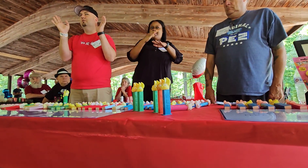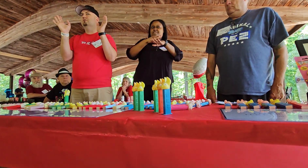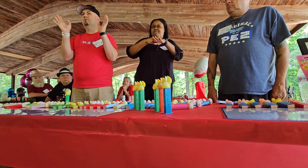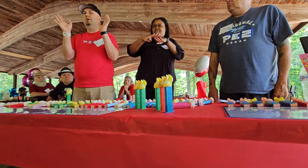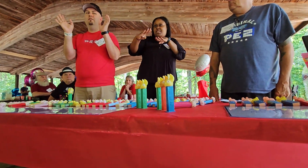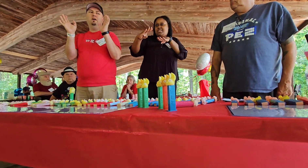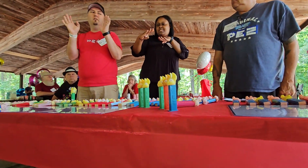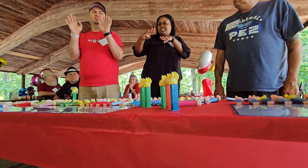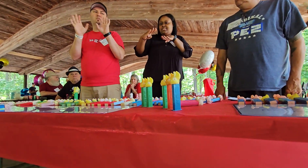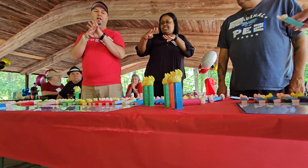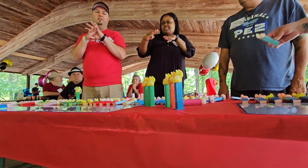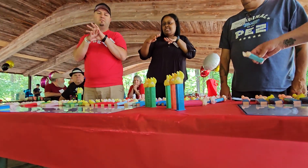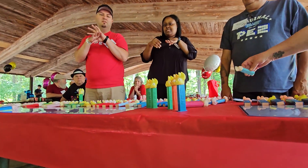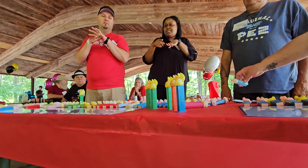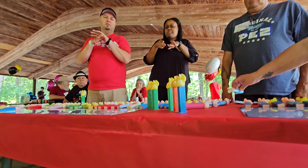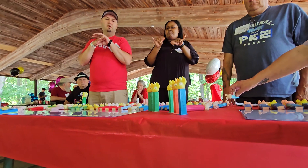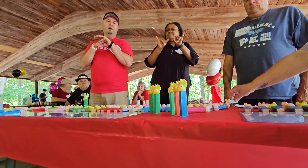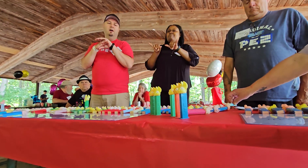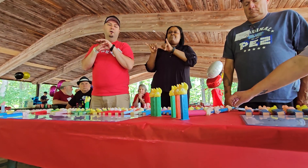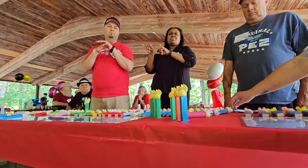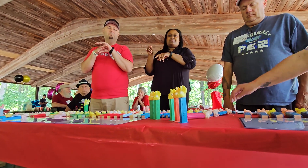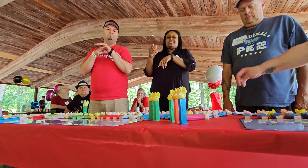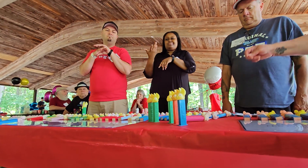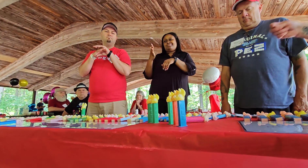probably get those for $5 or less.